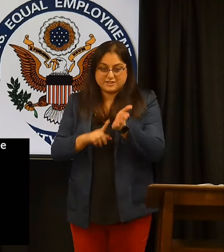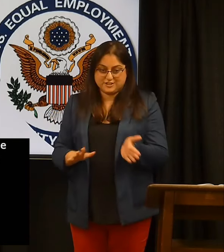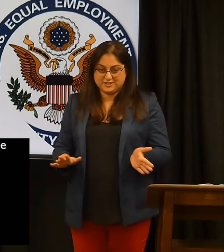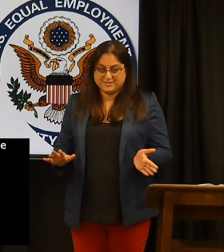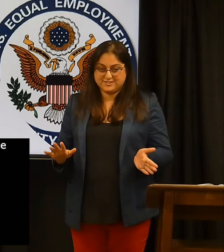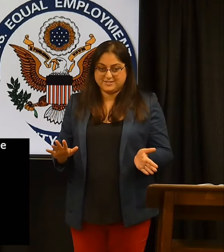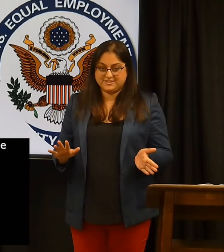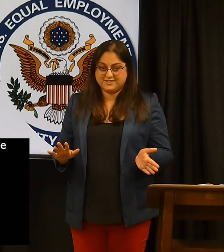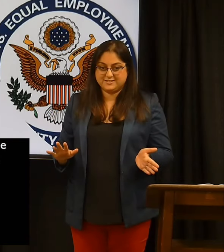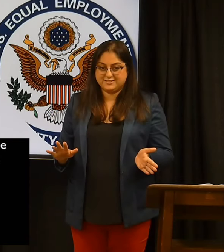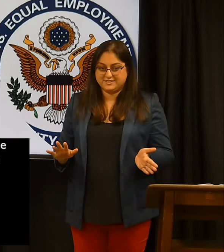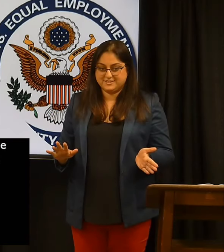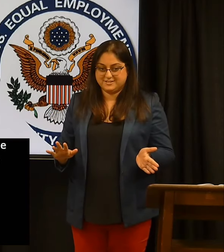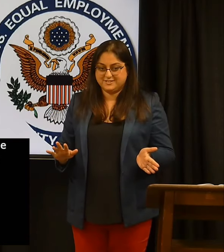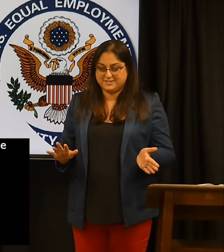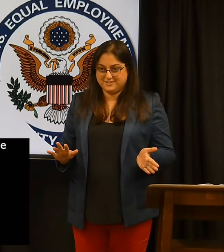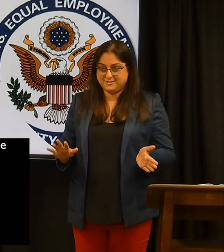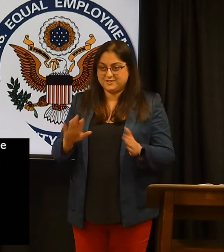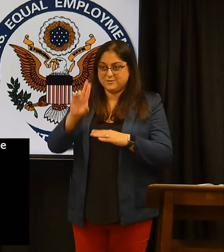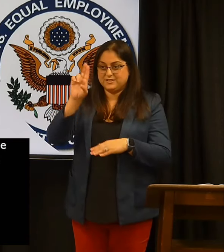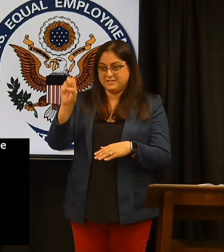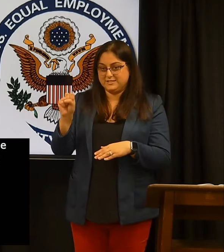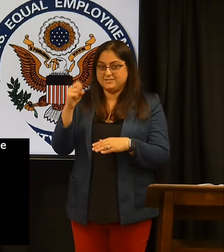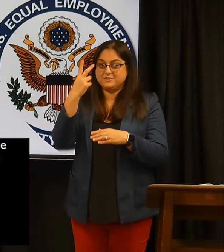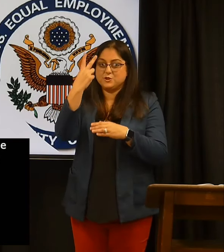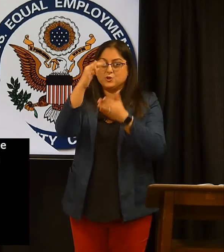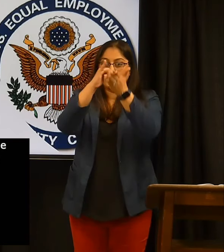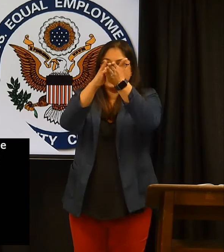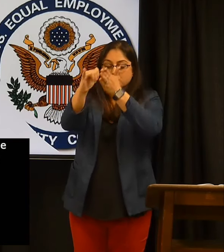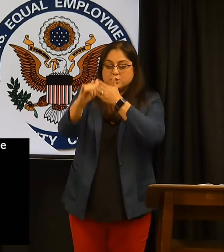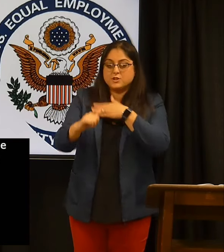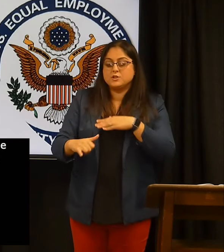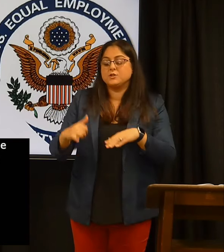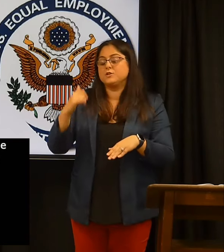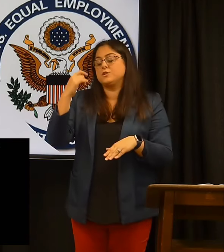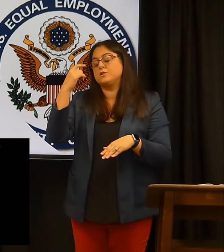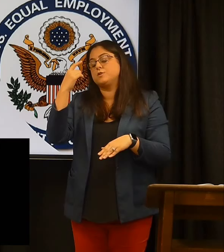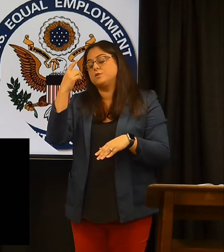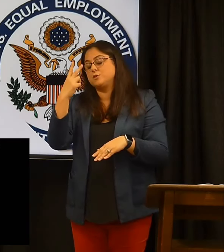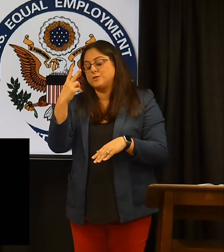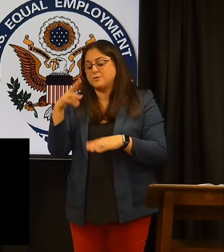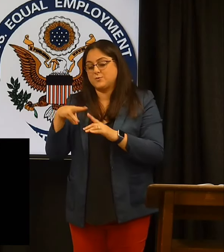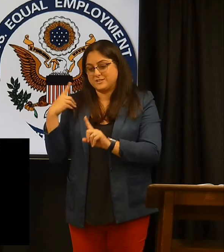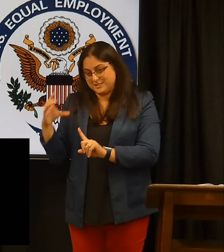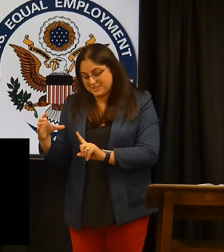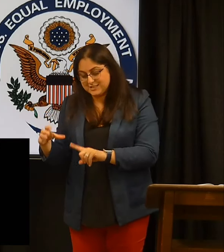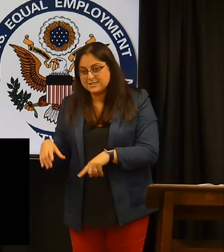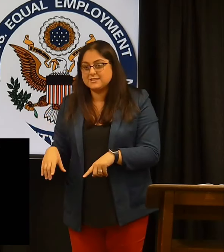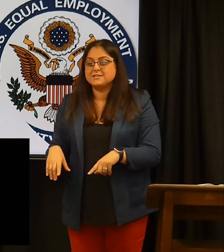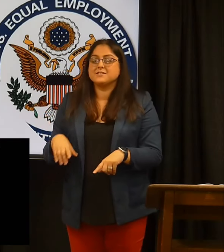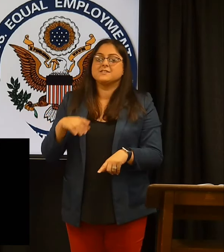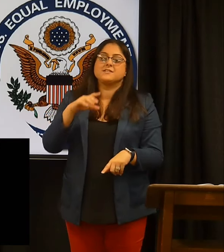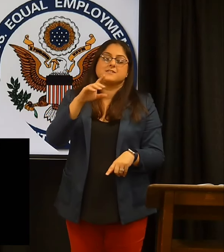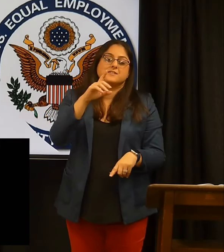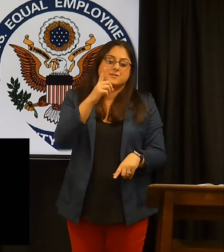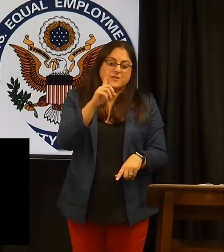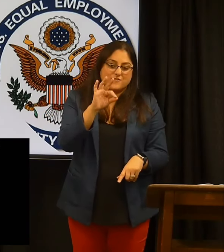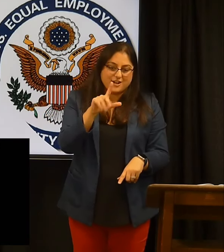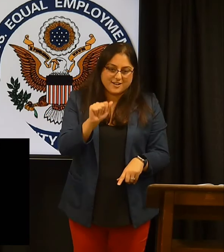EEOC has 7 deaf investigators across the U.S., 2 in New York, 2 in D.C.,